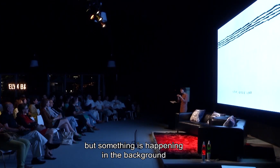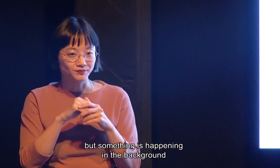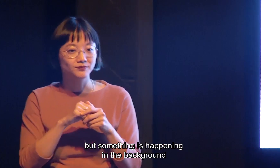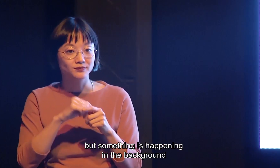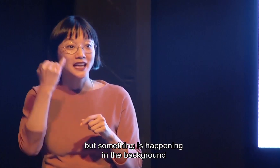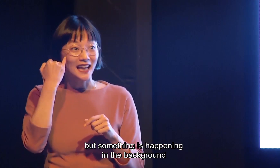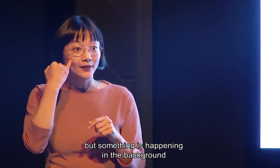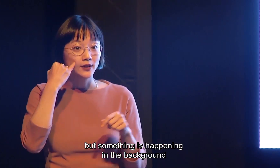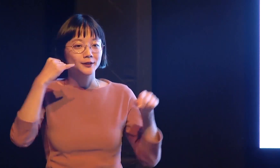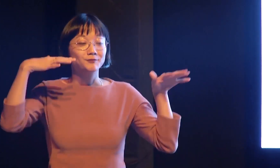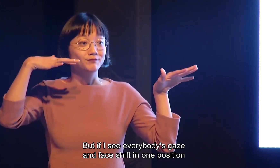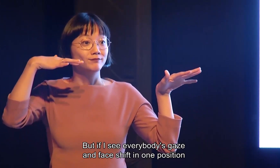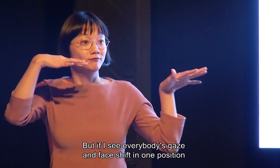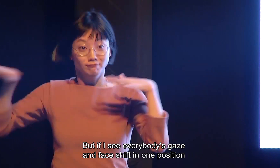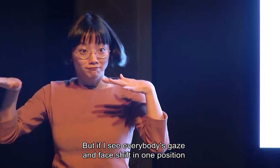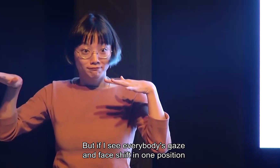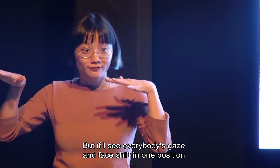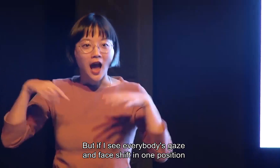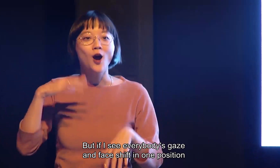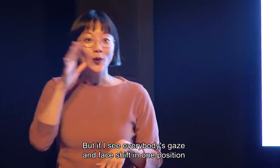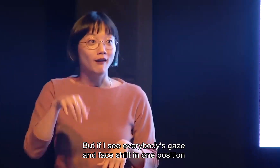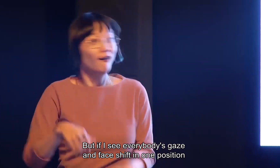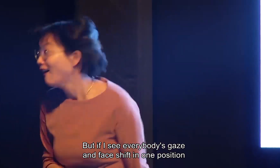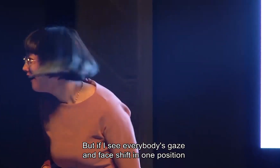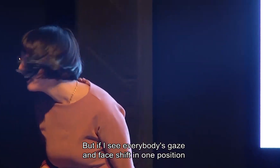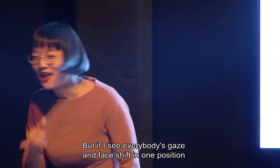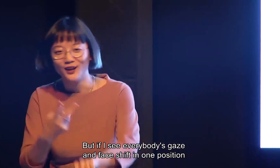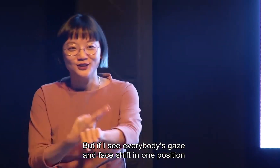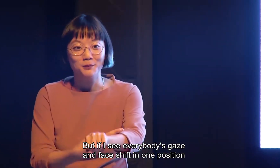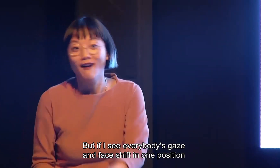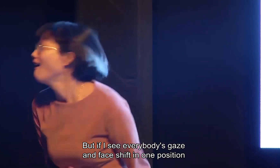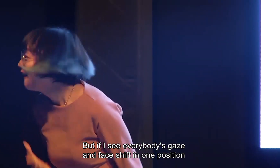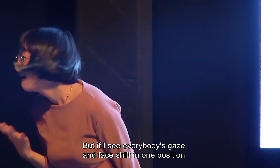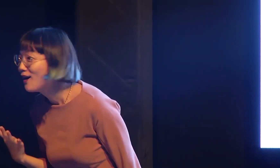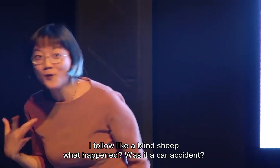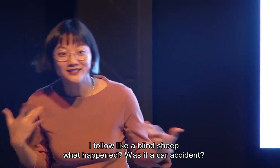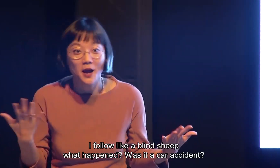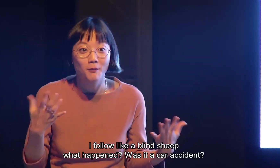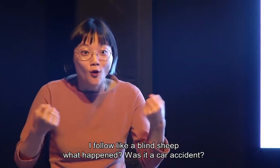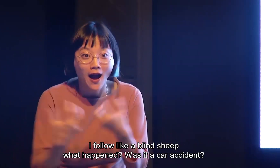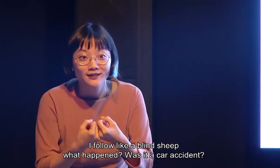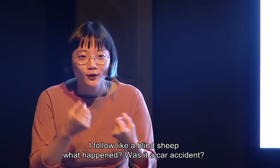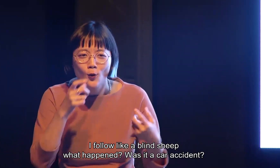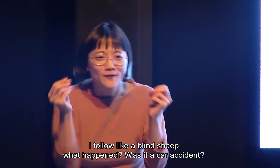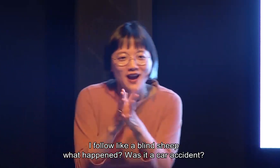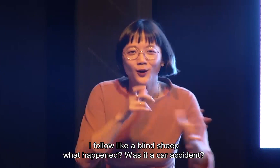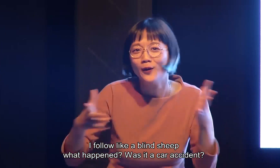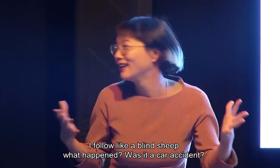in the background. But if I see everybody's gaze and face shift in one position, I follow like a blind sheep. What happened? Was it a